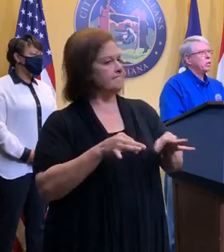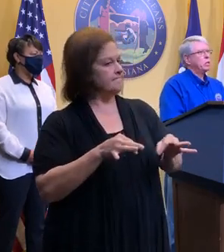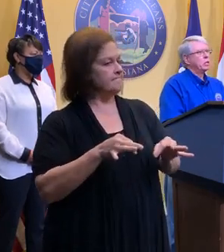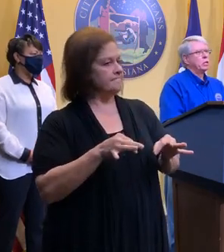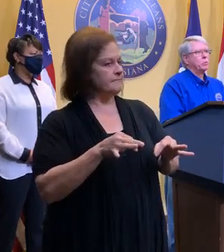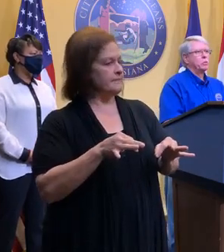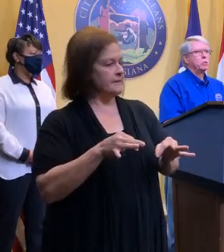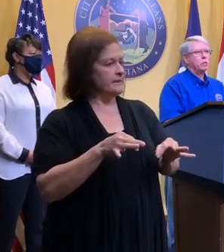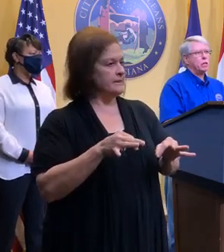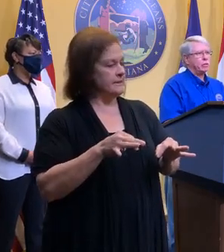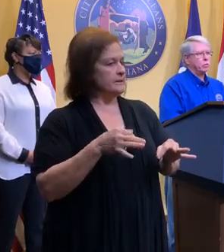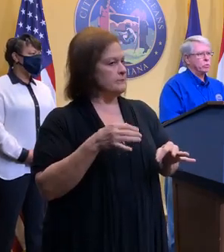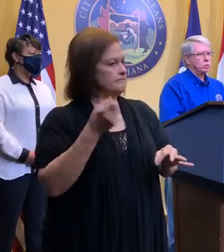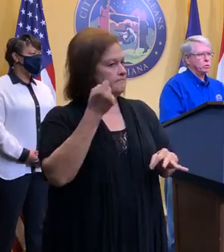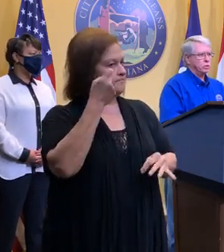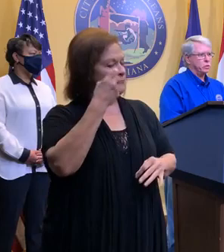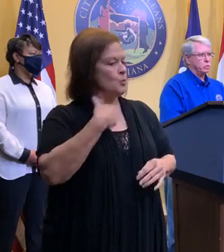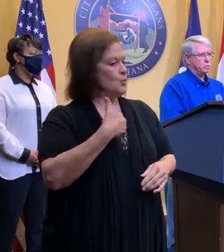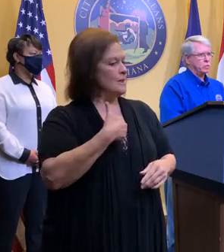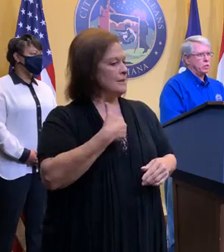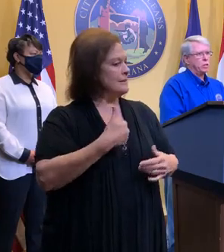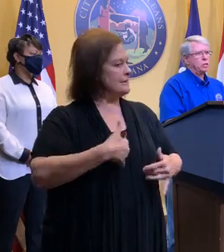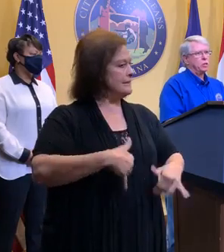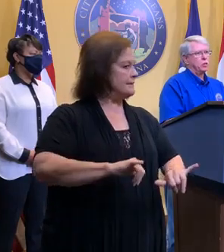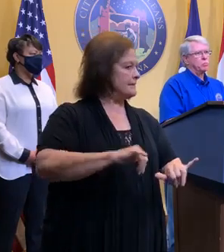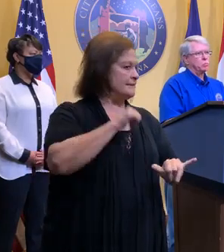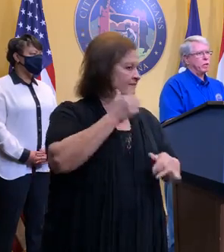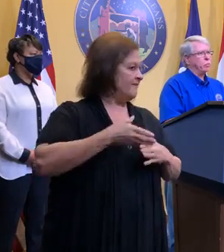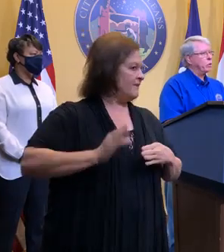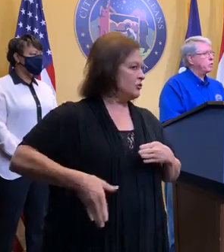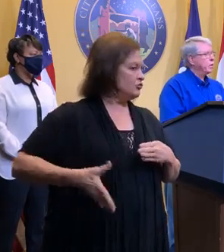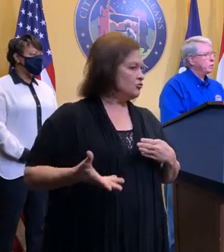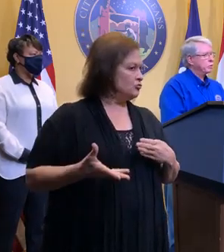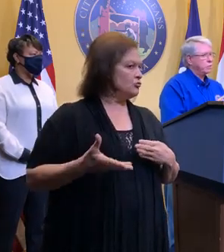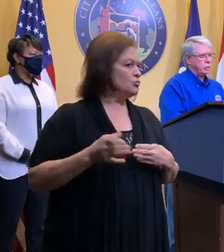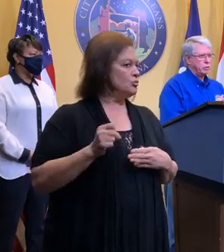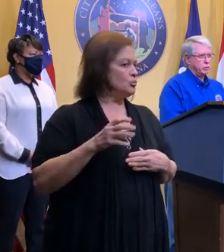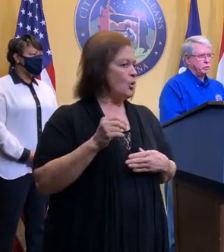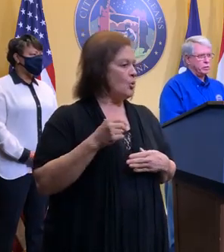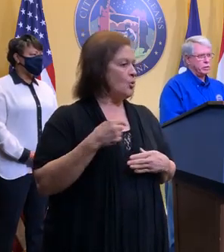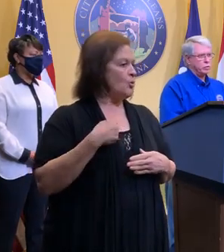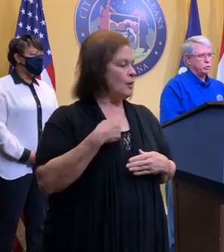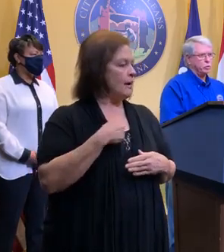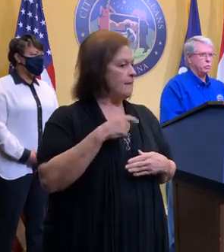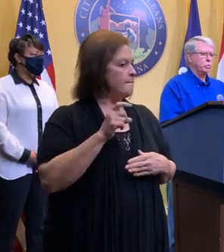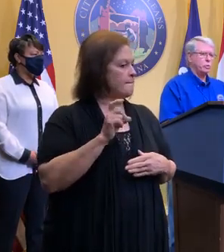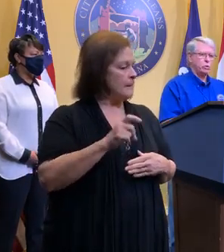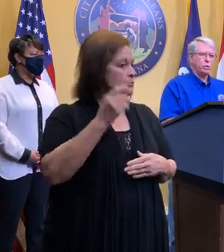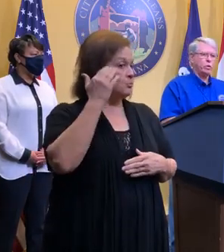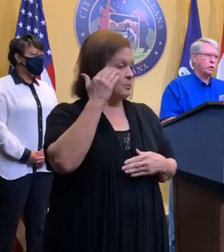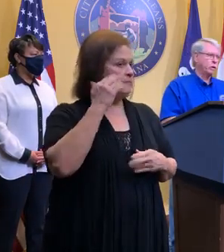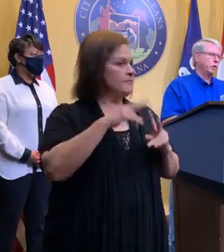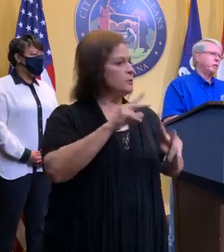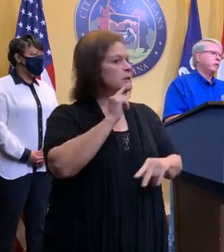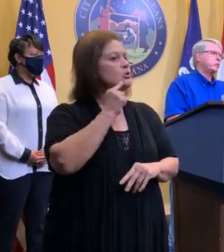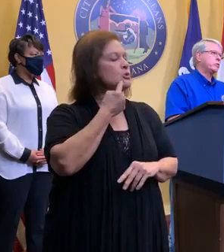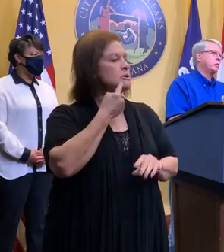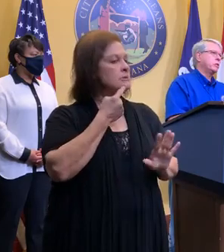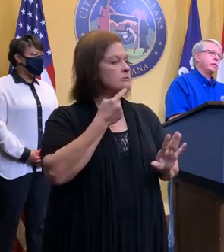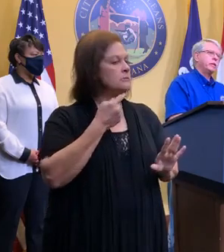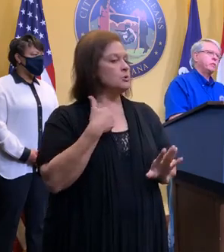podium, we're still not out of the woods on this. And we're all taking this very seriously. And so we